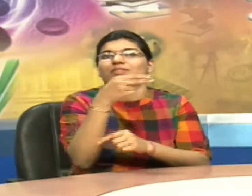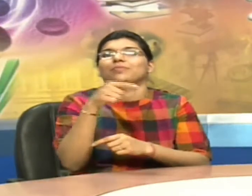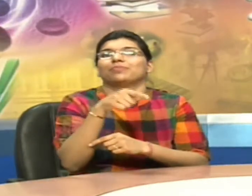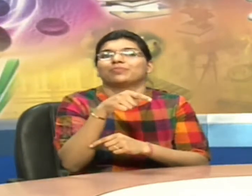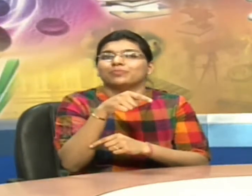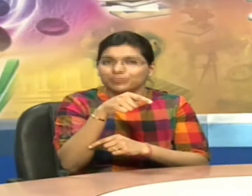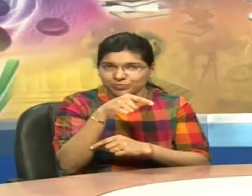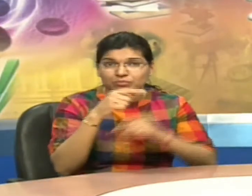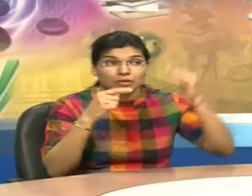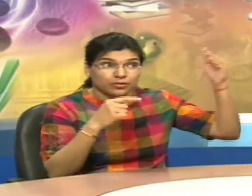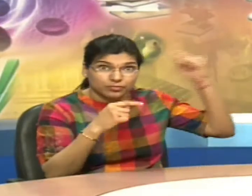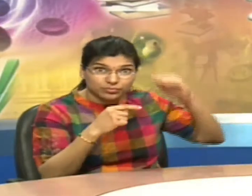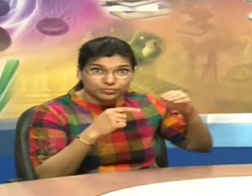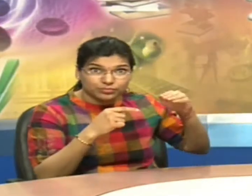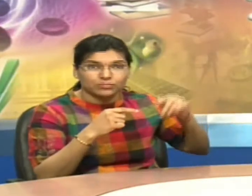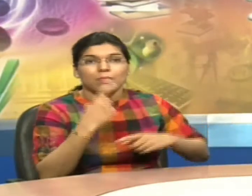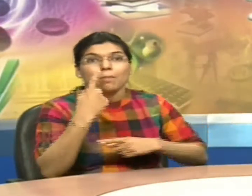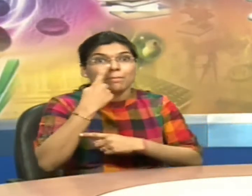So, the word come long term.